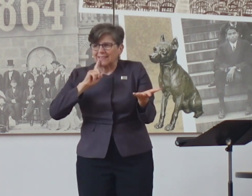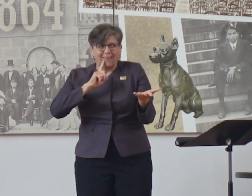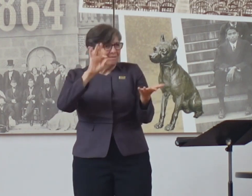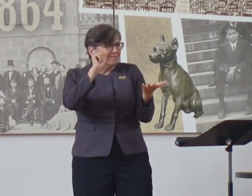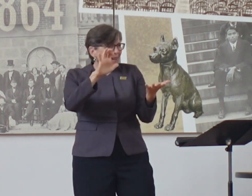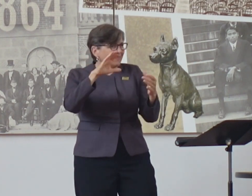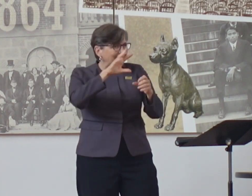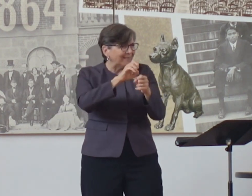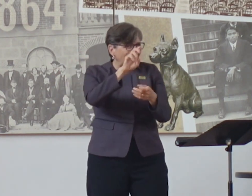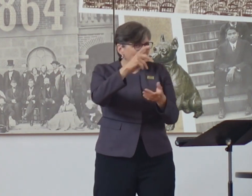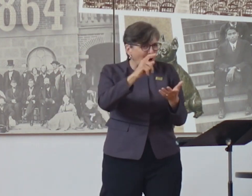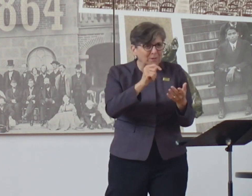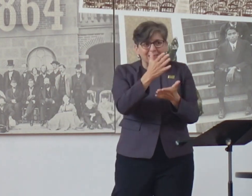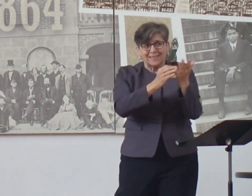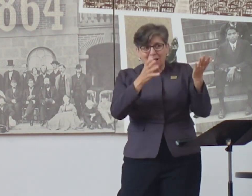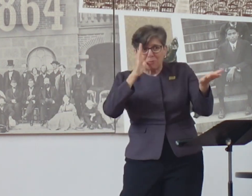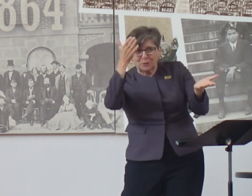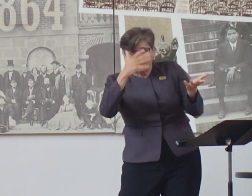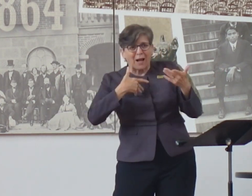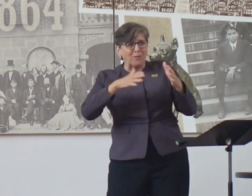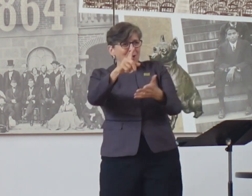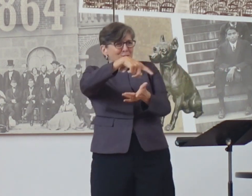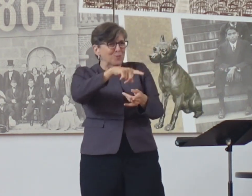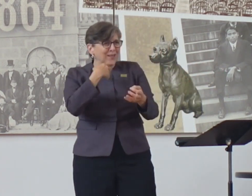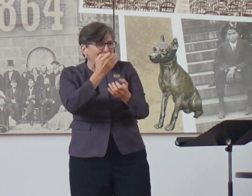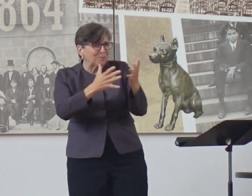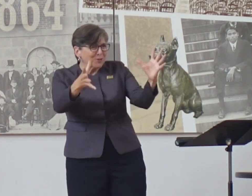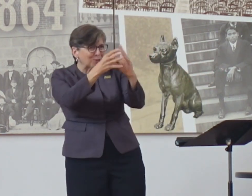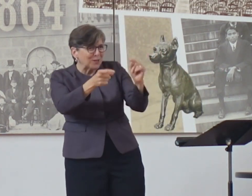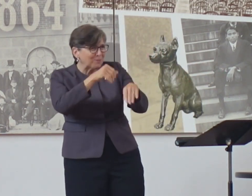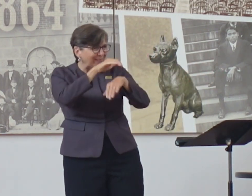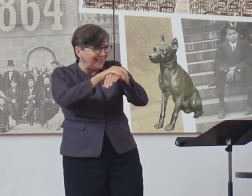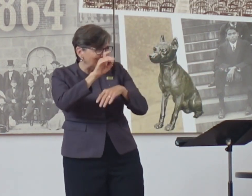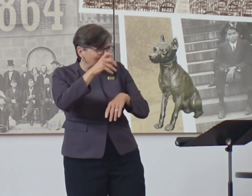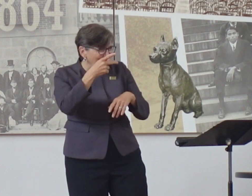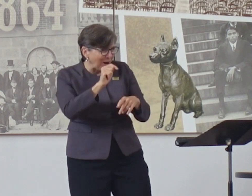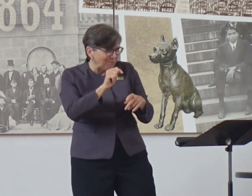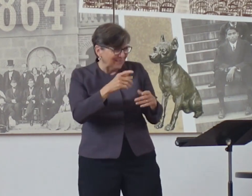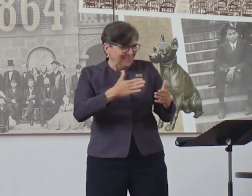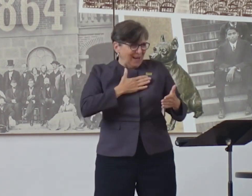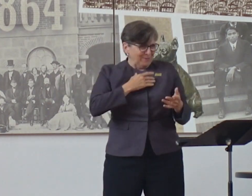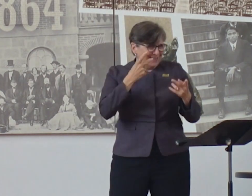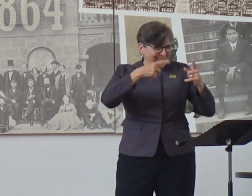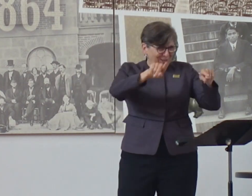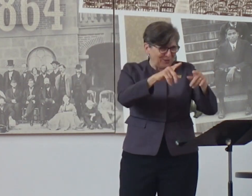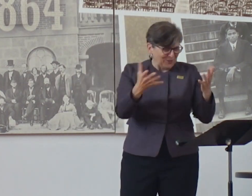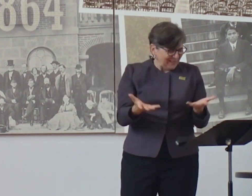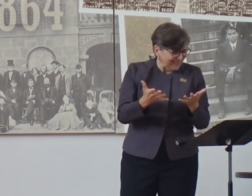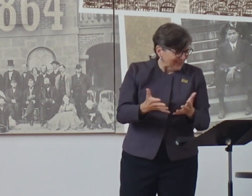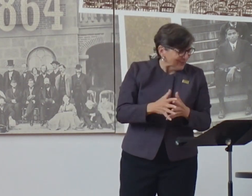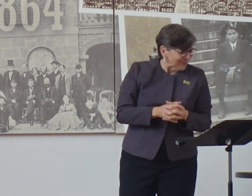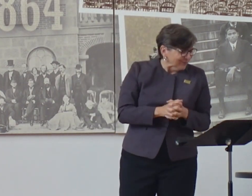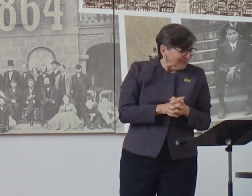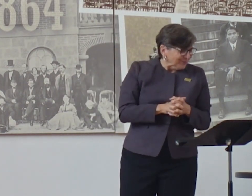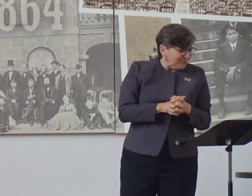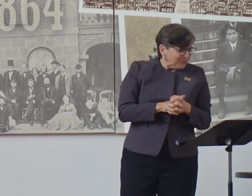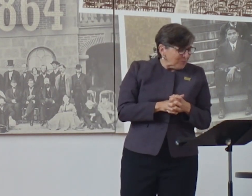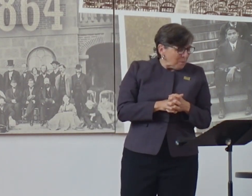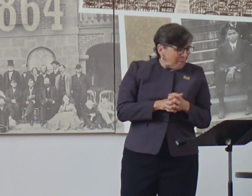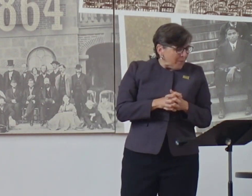was responsible for hiring a number of deaf faculty members in the department, some of whom will be speaking today. So I'm happy to see members of the English department, in fact,